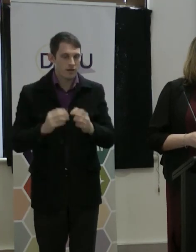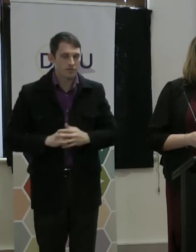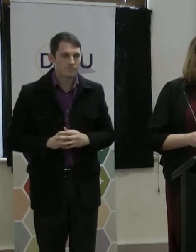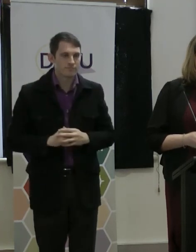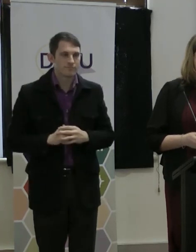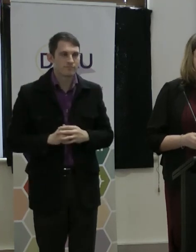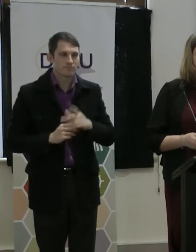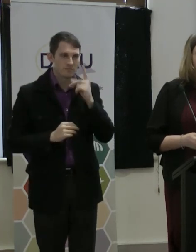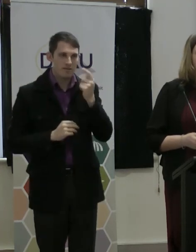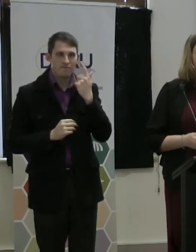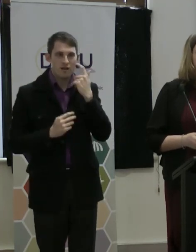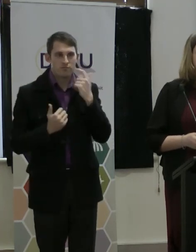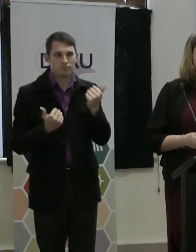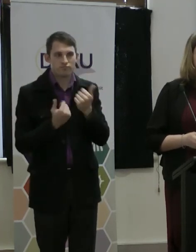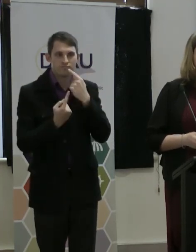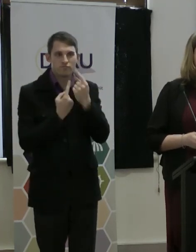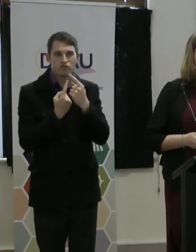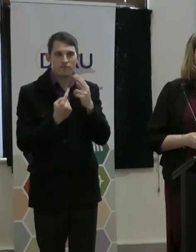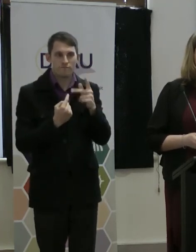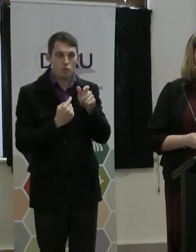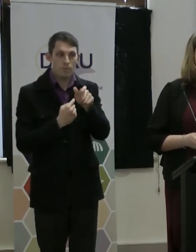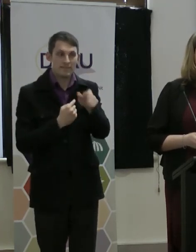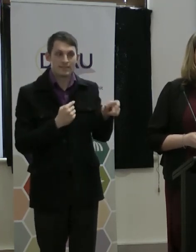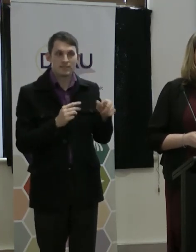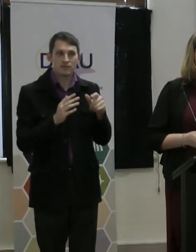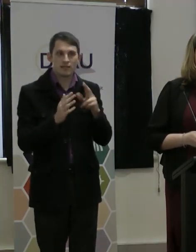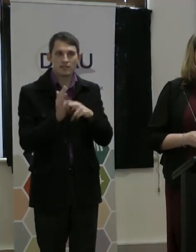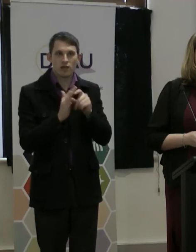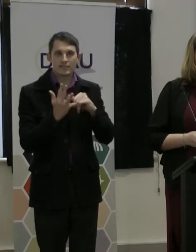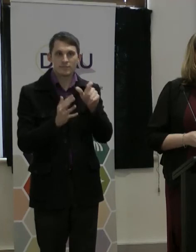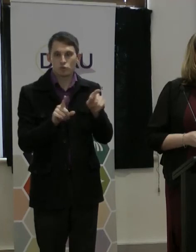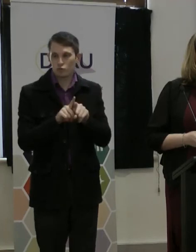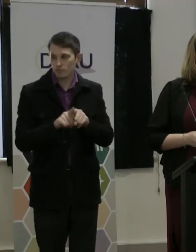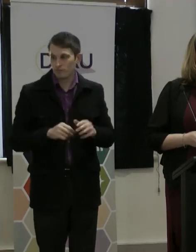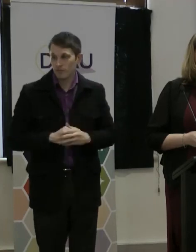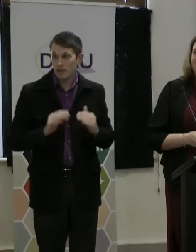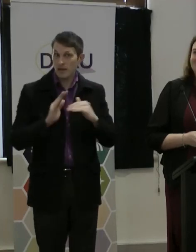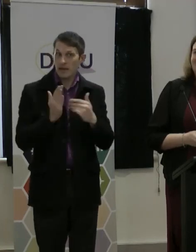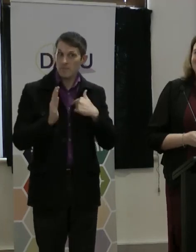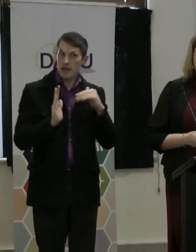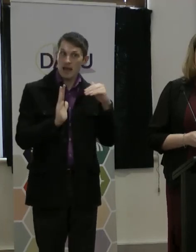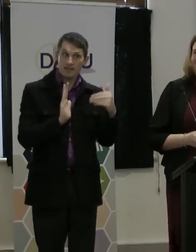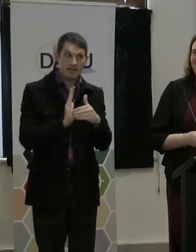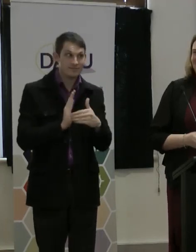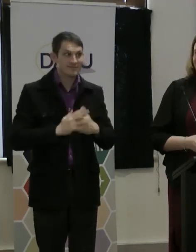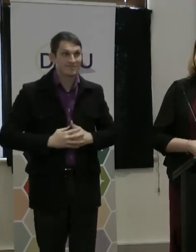information that we have available for participants as well. So that was the end of my